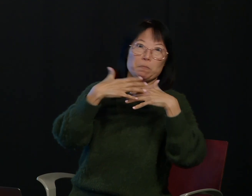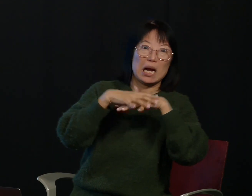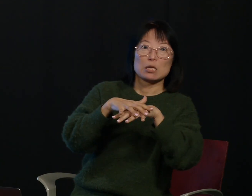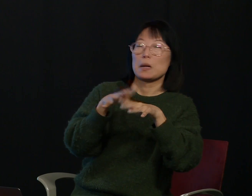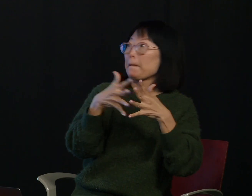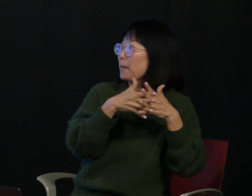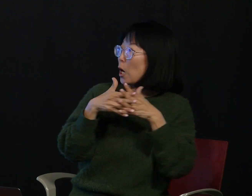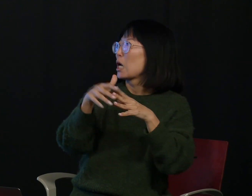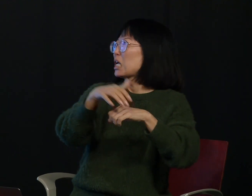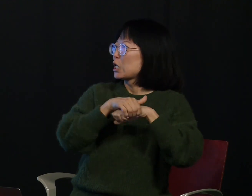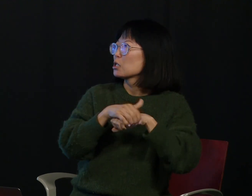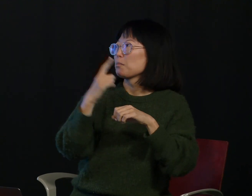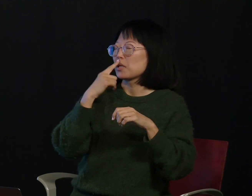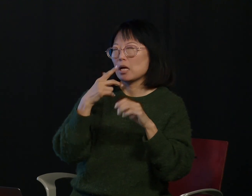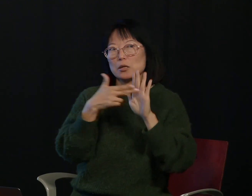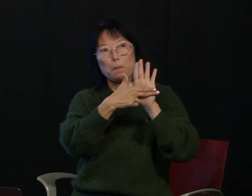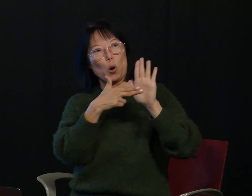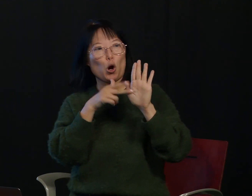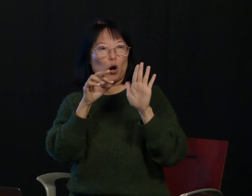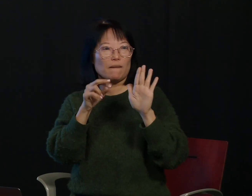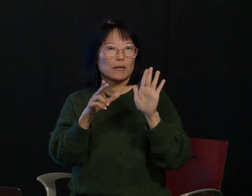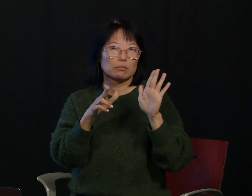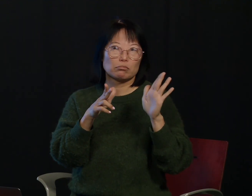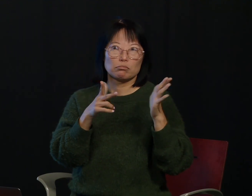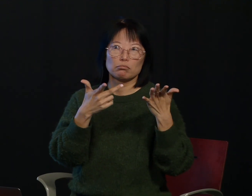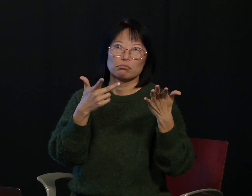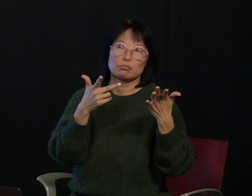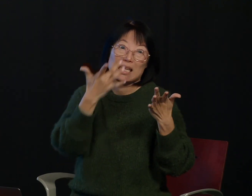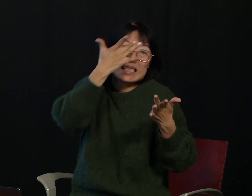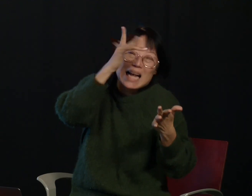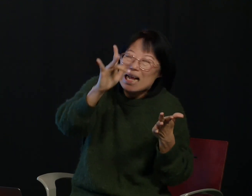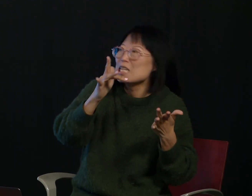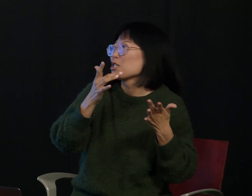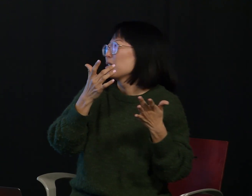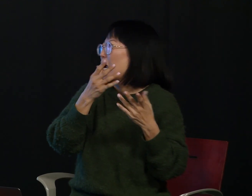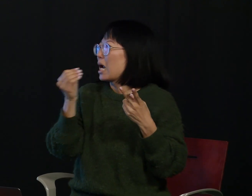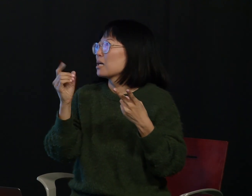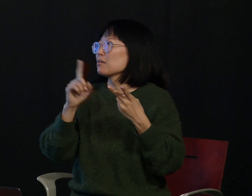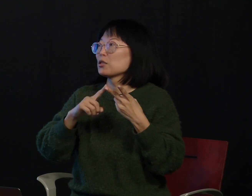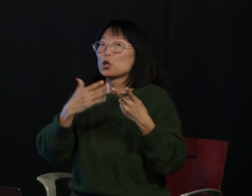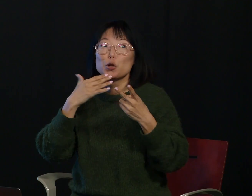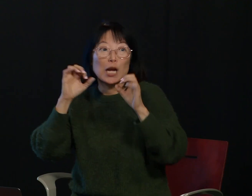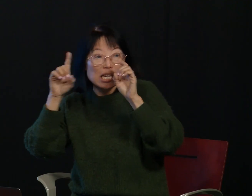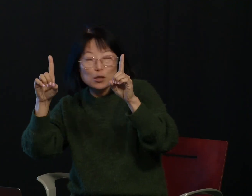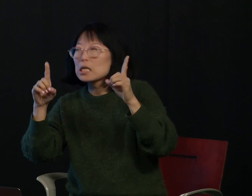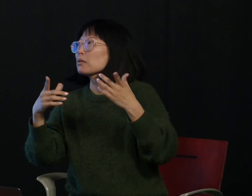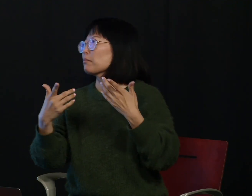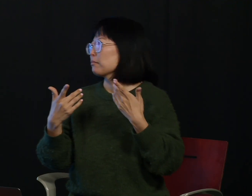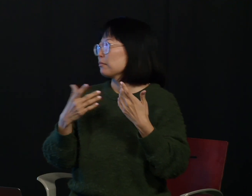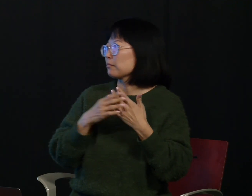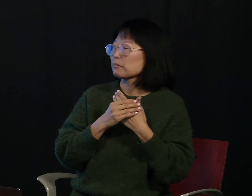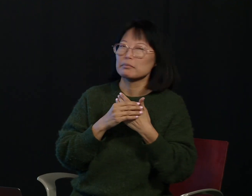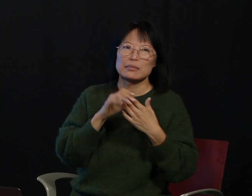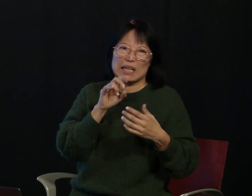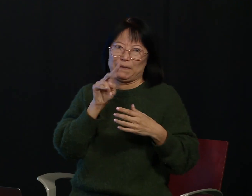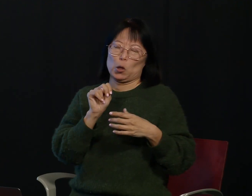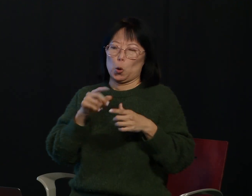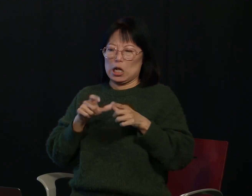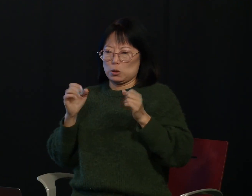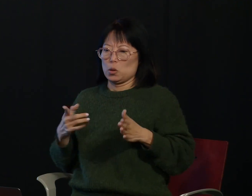mainstream American English, because that is a marker of intelligence or good education in our society, even though as linguists